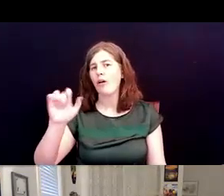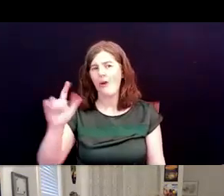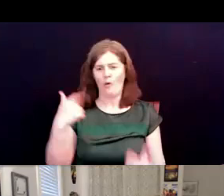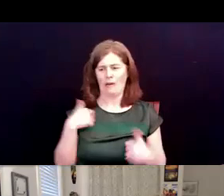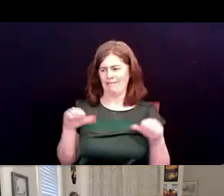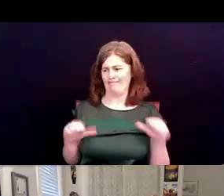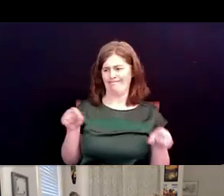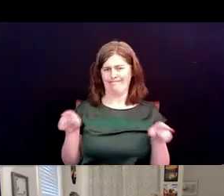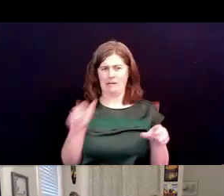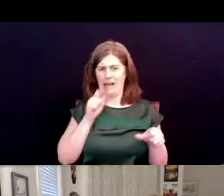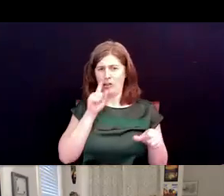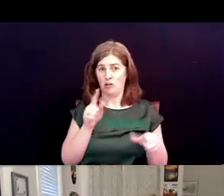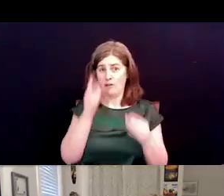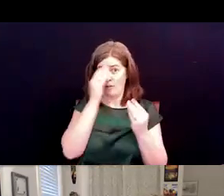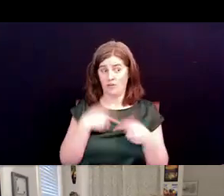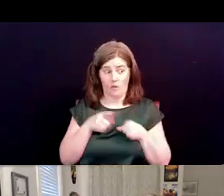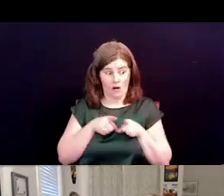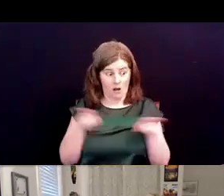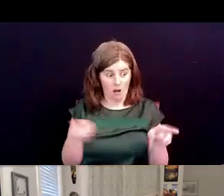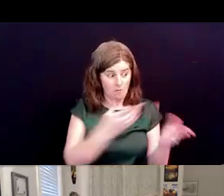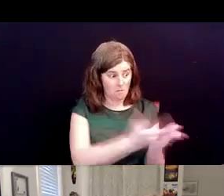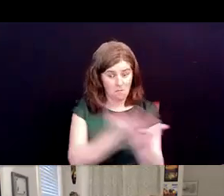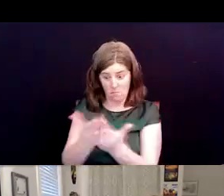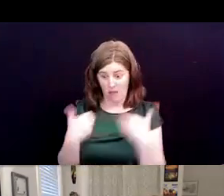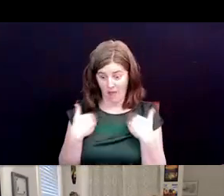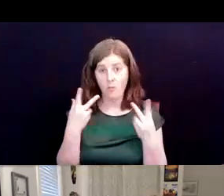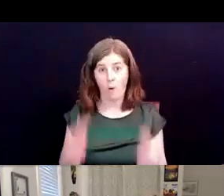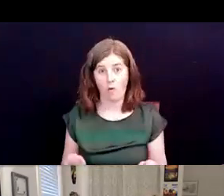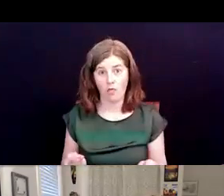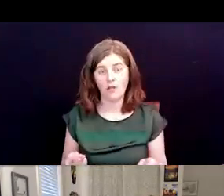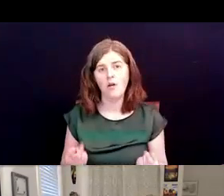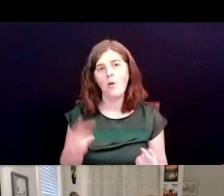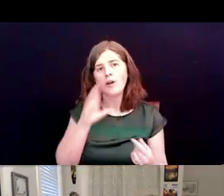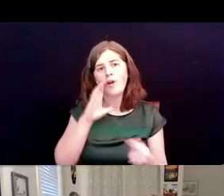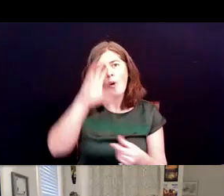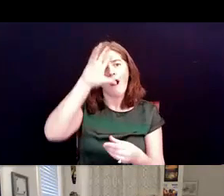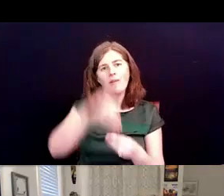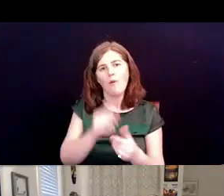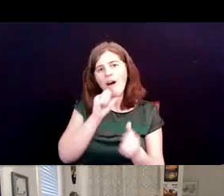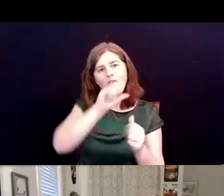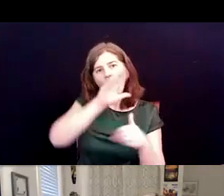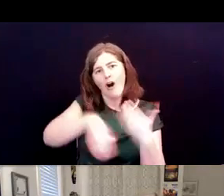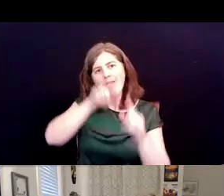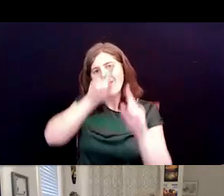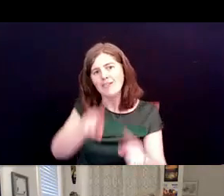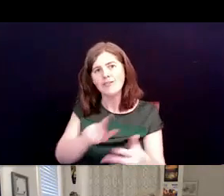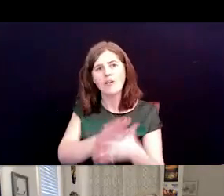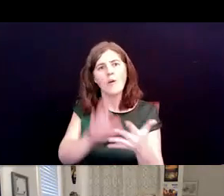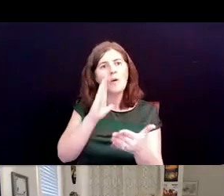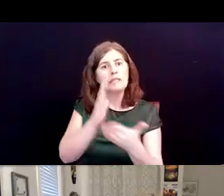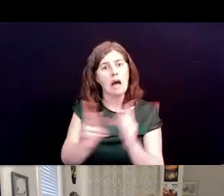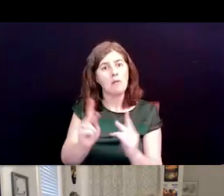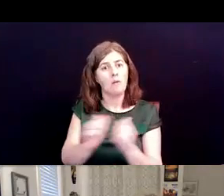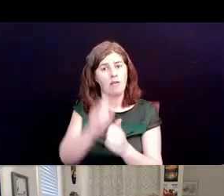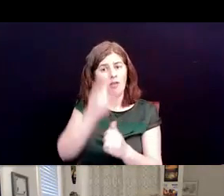information to point us in both directions. Just like autism, we know that we don't have all of the answers about autism. We know that some people with autism have